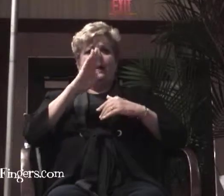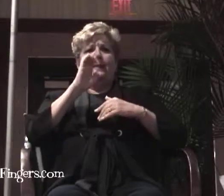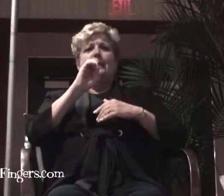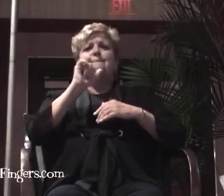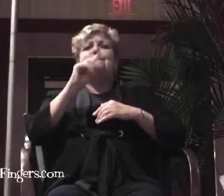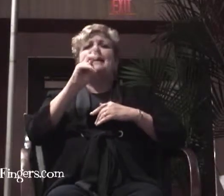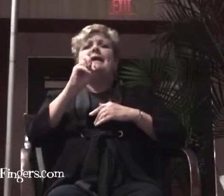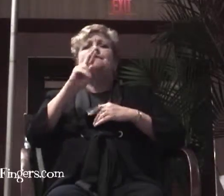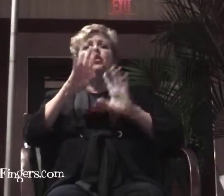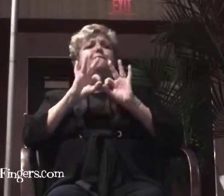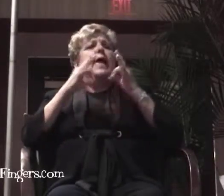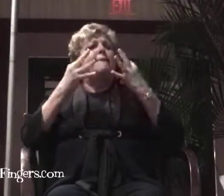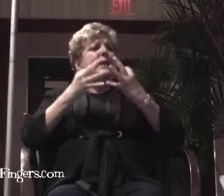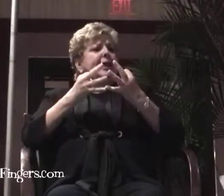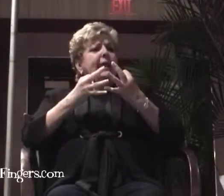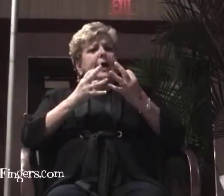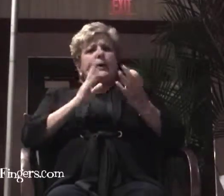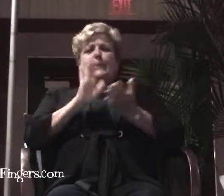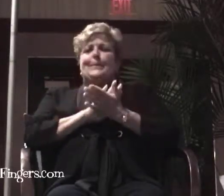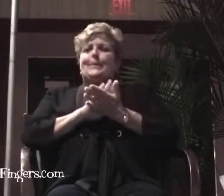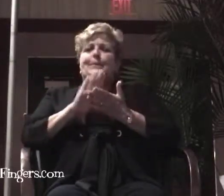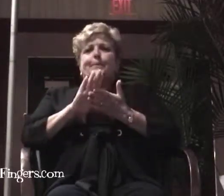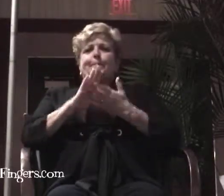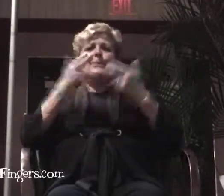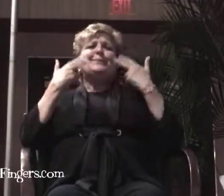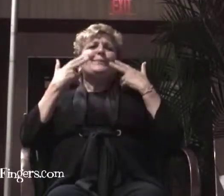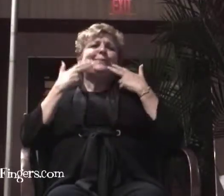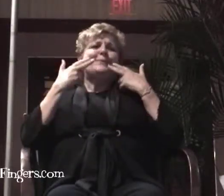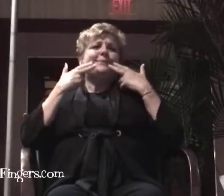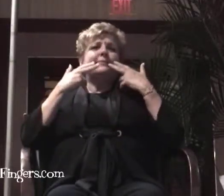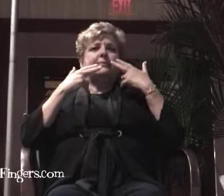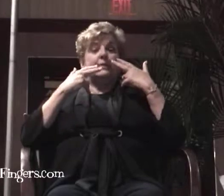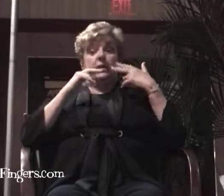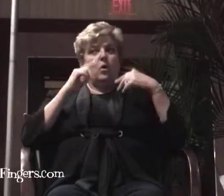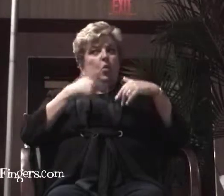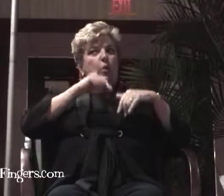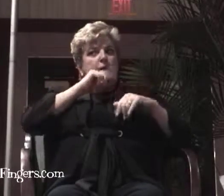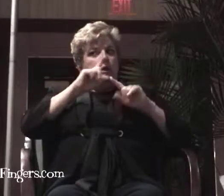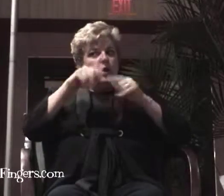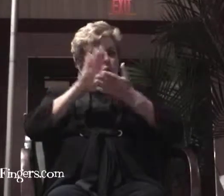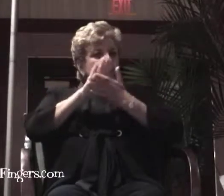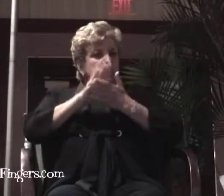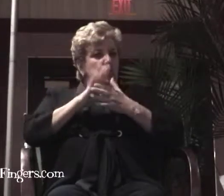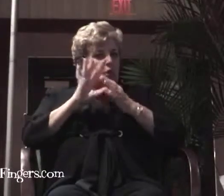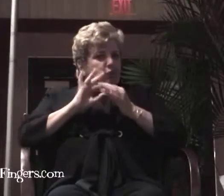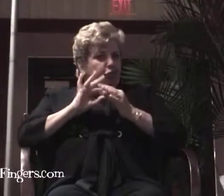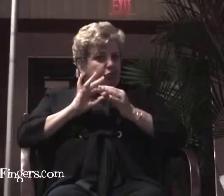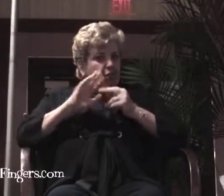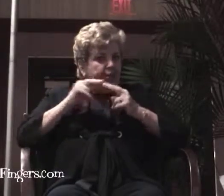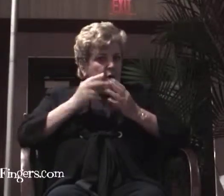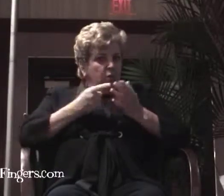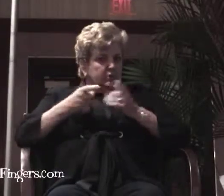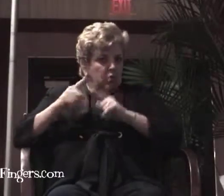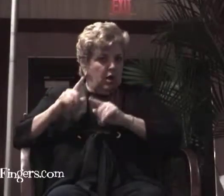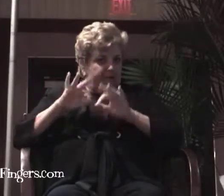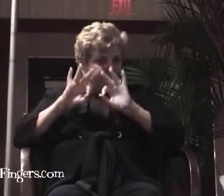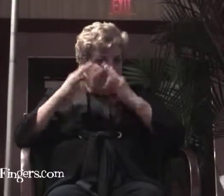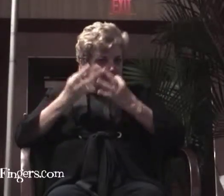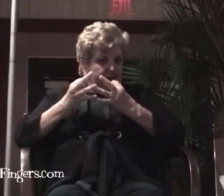Family business stays at home. We don't go to school and talk about what's going on in the family. There were a lot of rules, right? It's